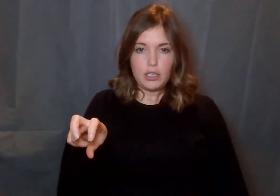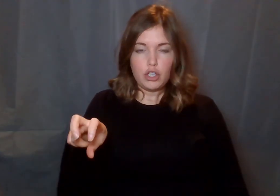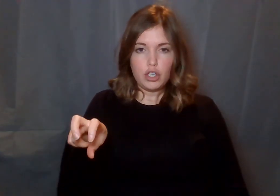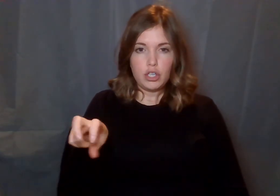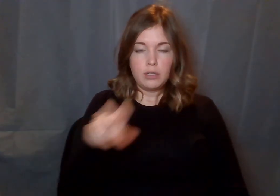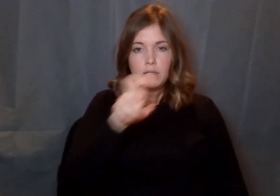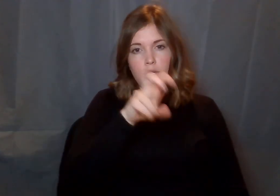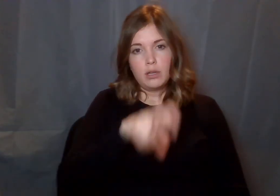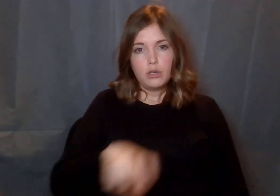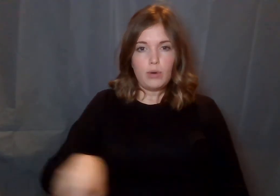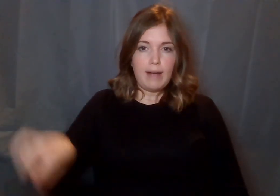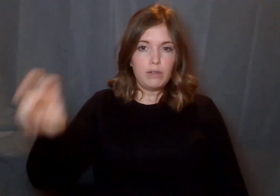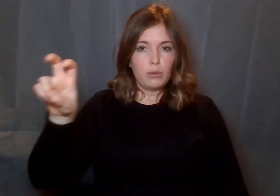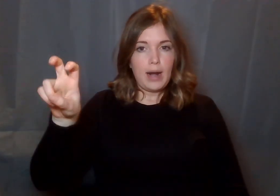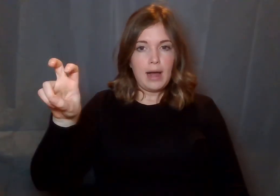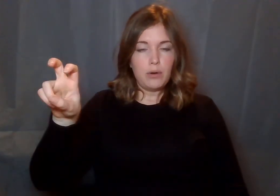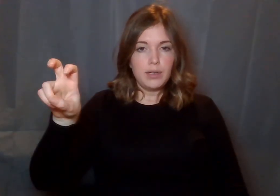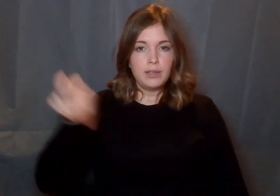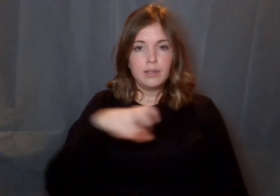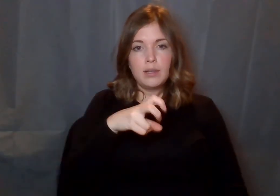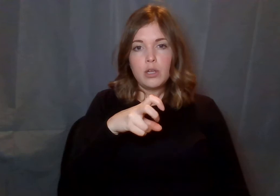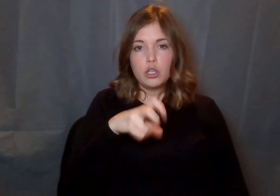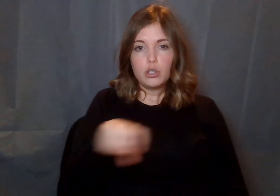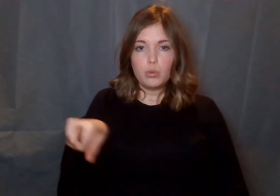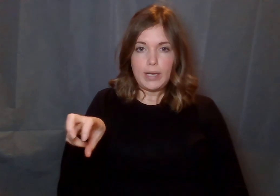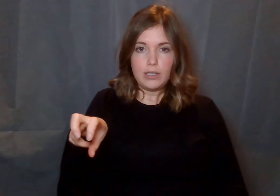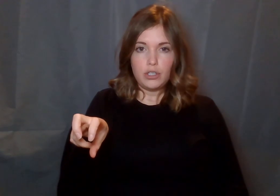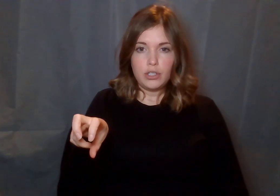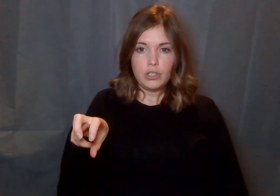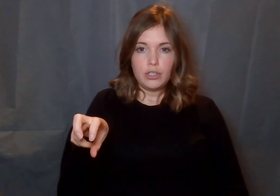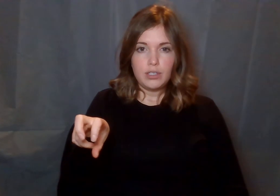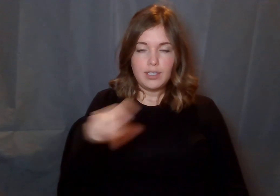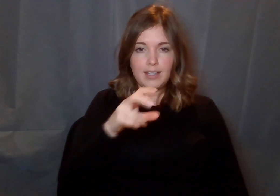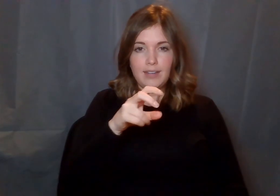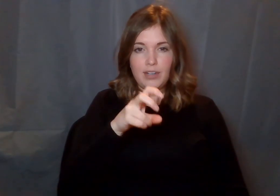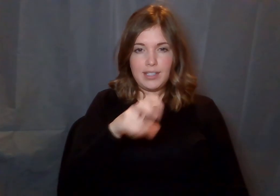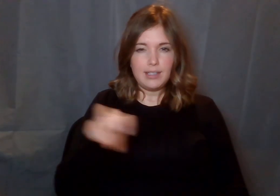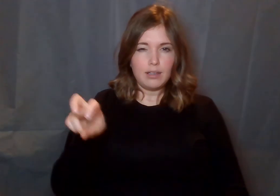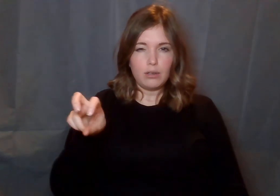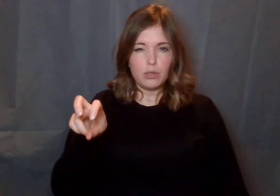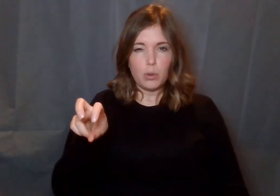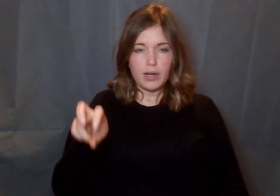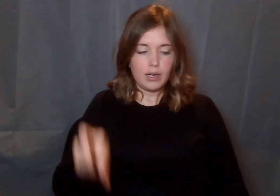switch. Travel around, switch. See the difference? A little shorter.